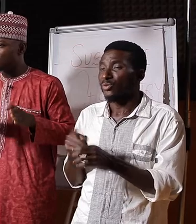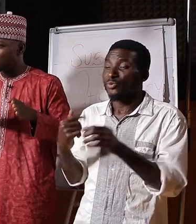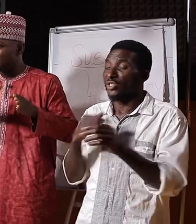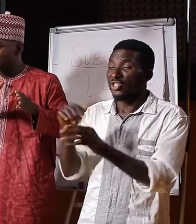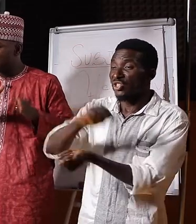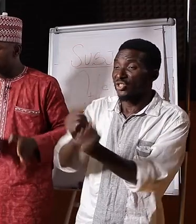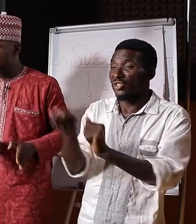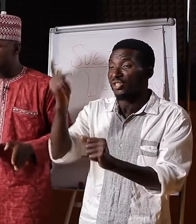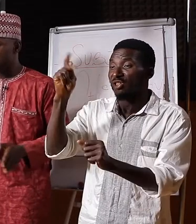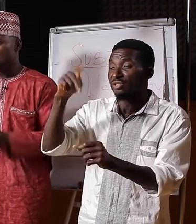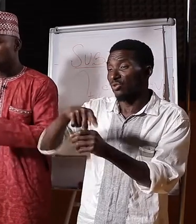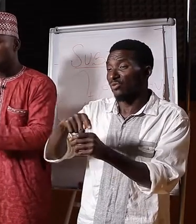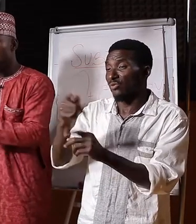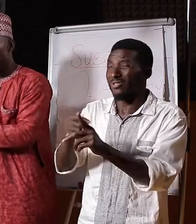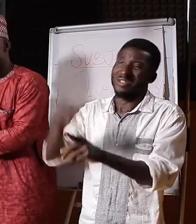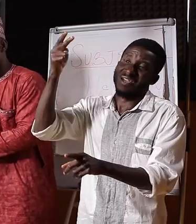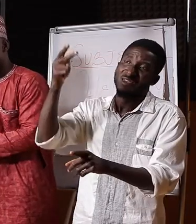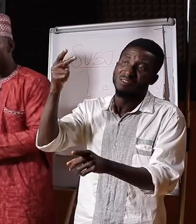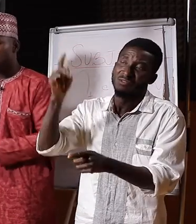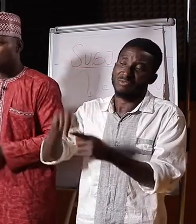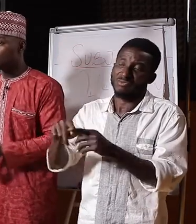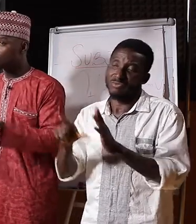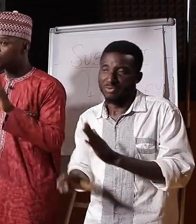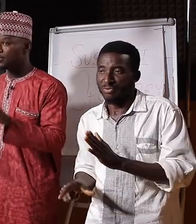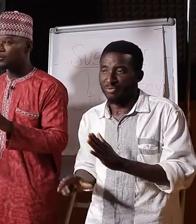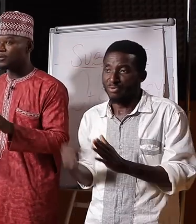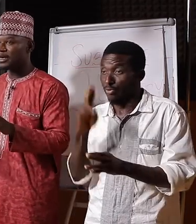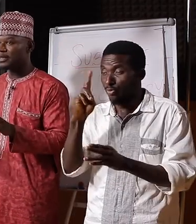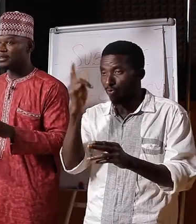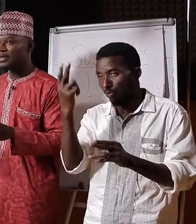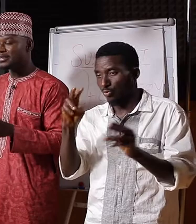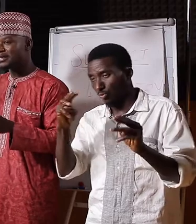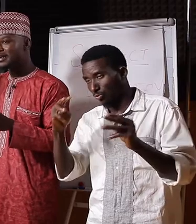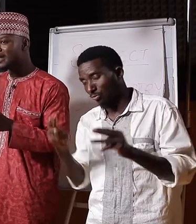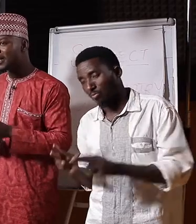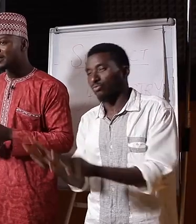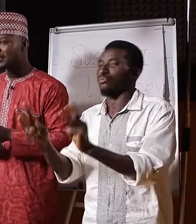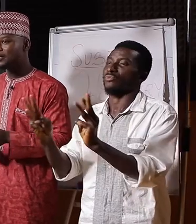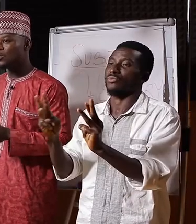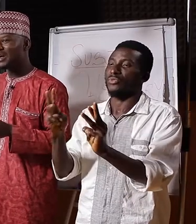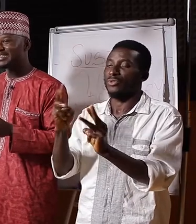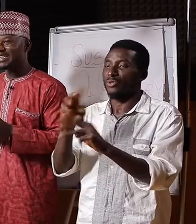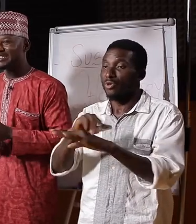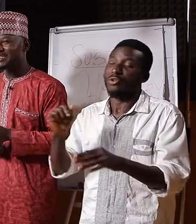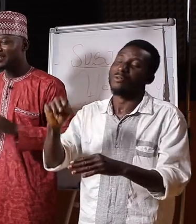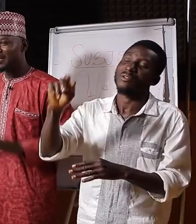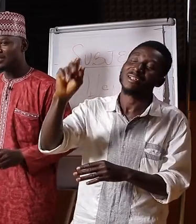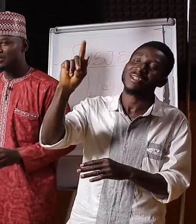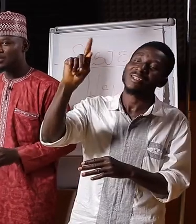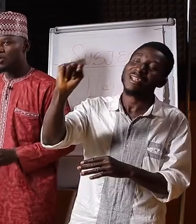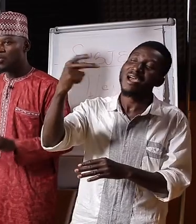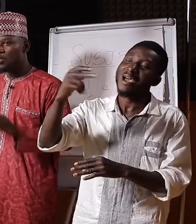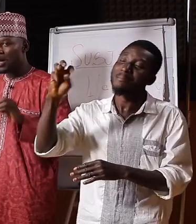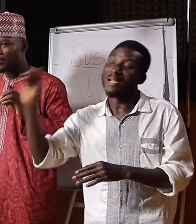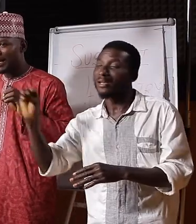convert it from that high fraction to a low fraction. We use two methods for cracking. It's either thermal cracking or catalytic